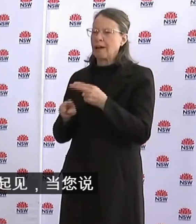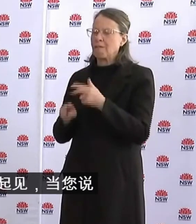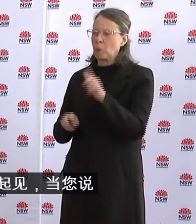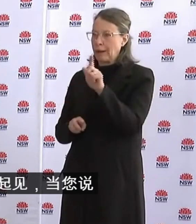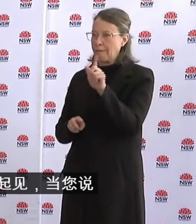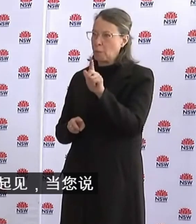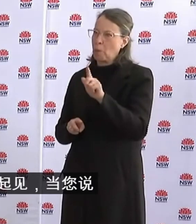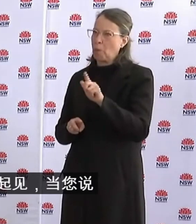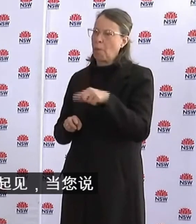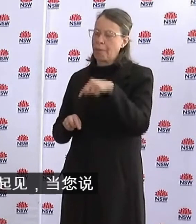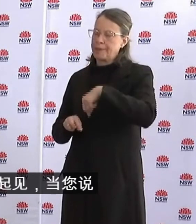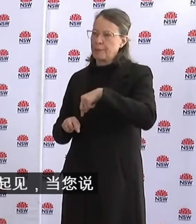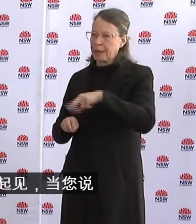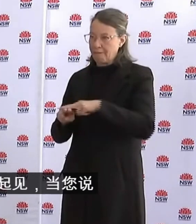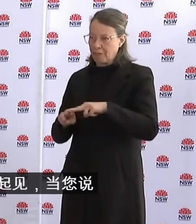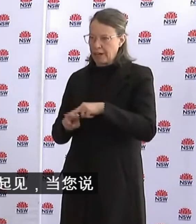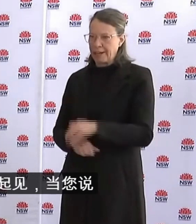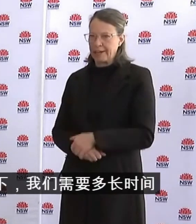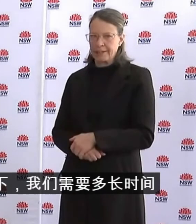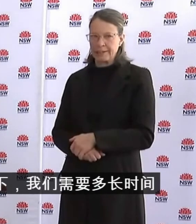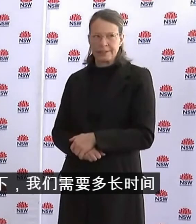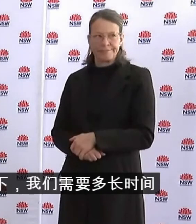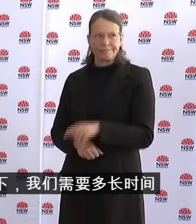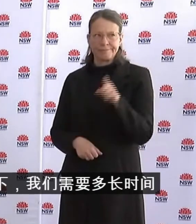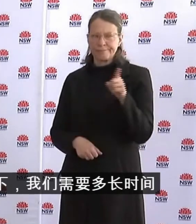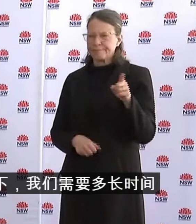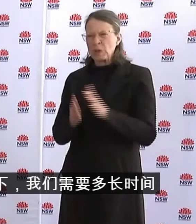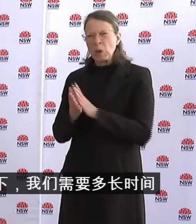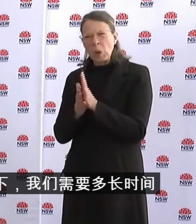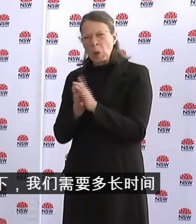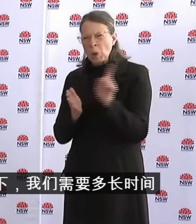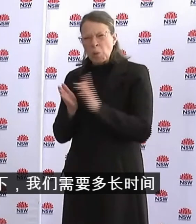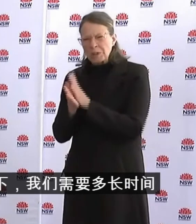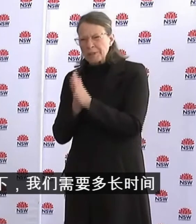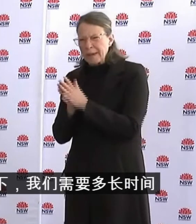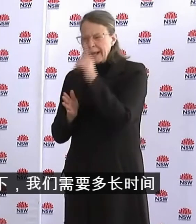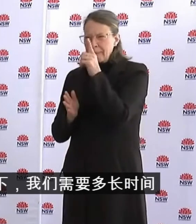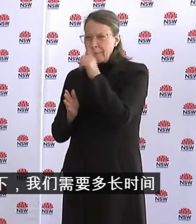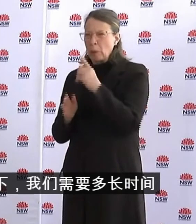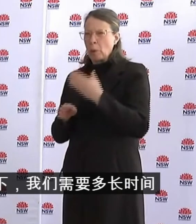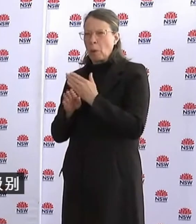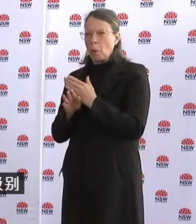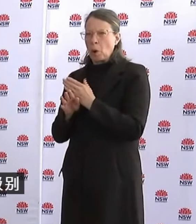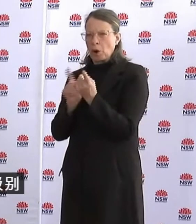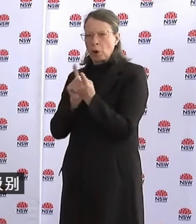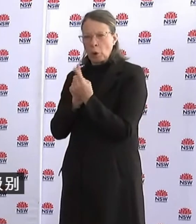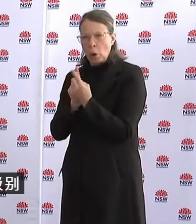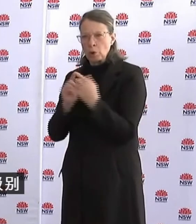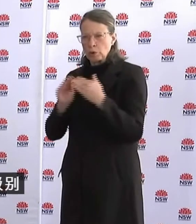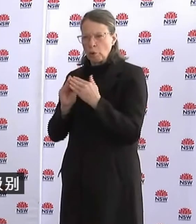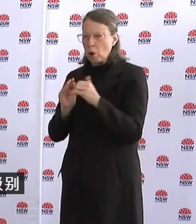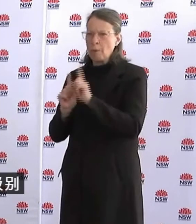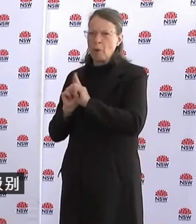for everyone watching at home, when you say that, what exactly is close to zero? Is it 5? Is it under 10? And for how long do we need to be at that